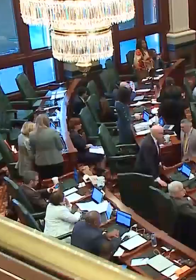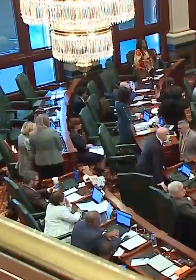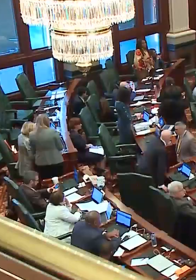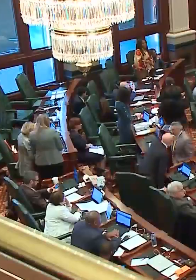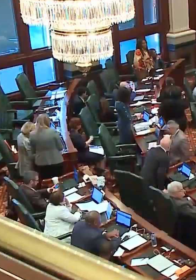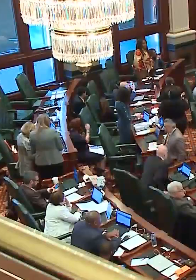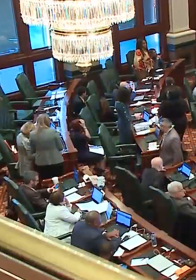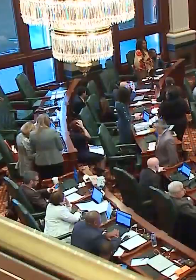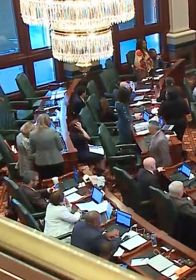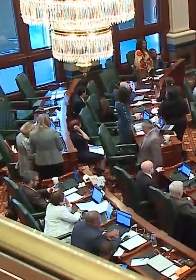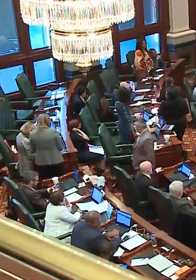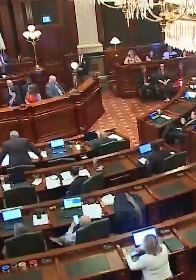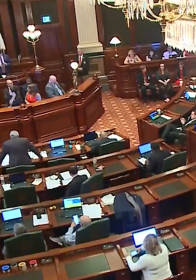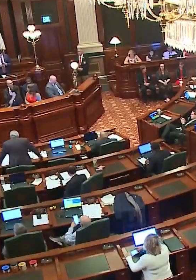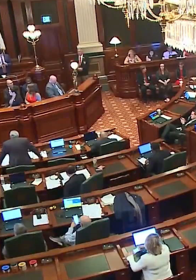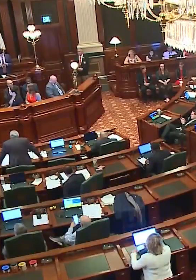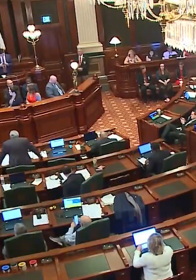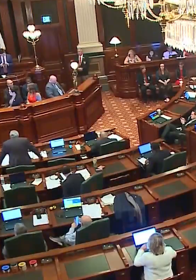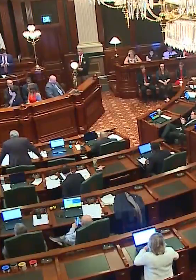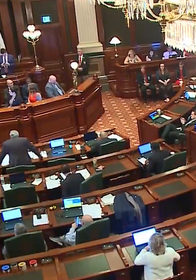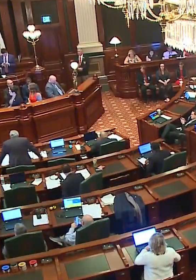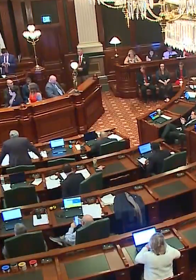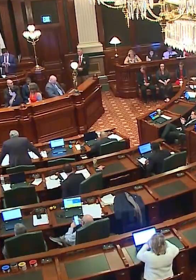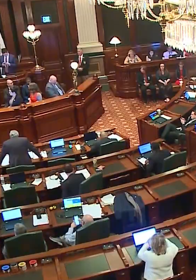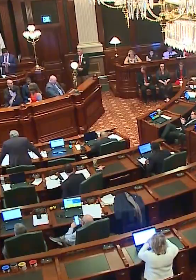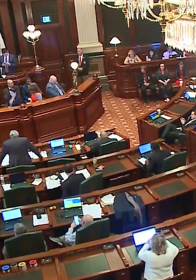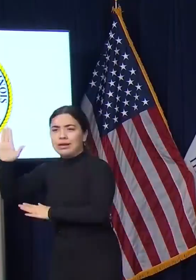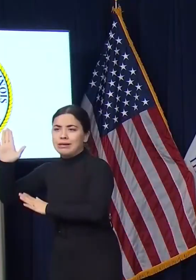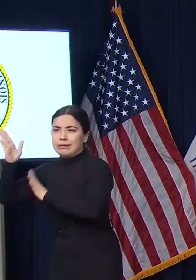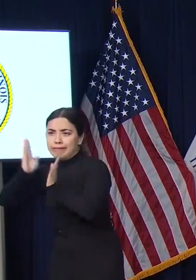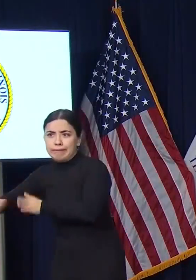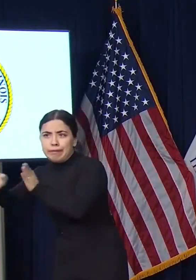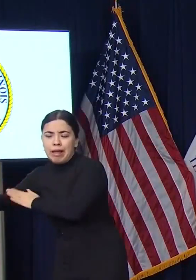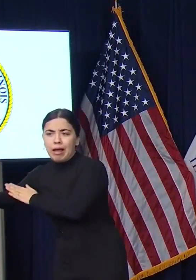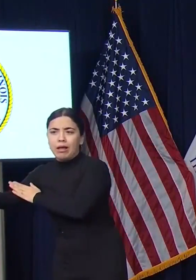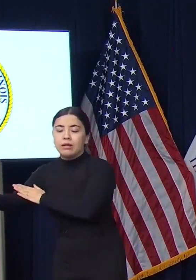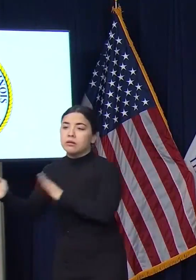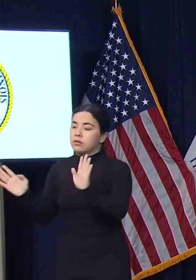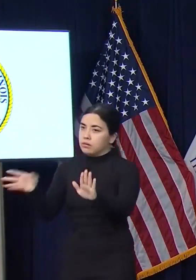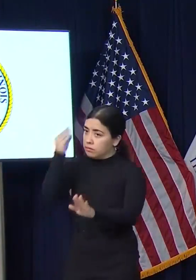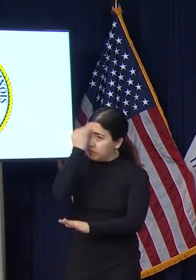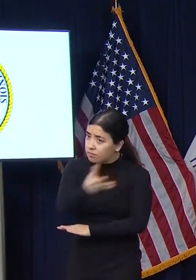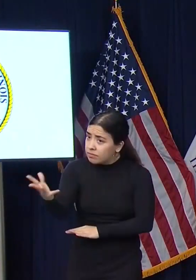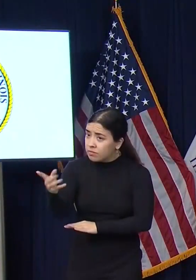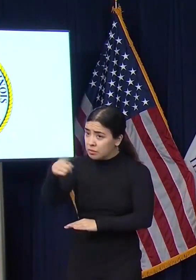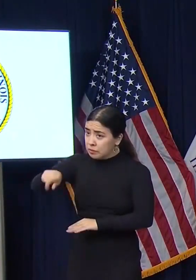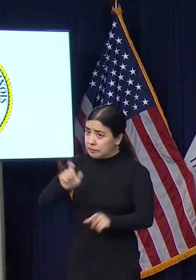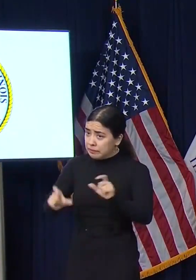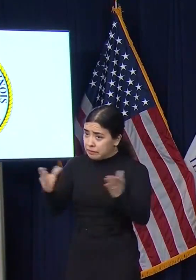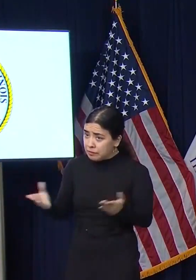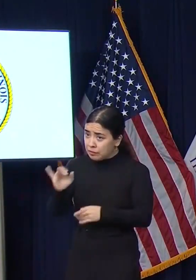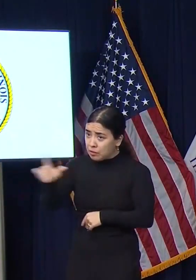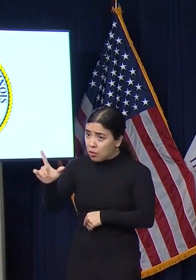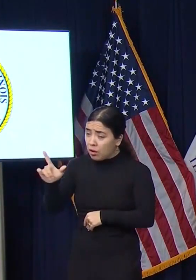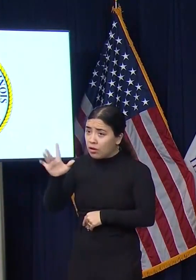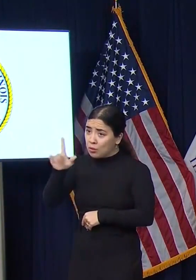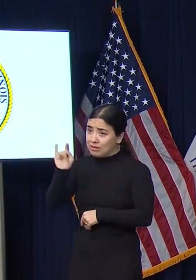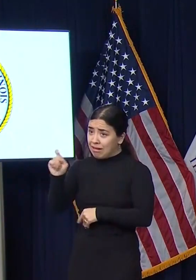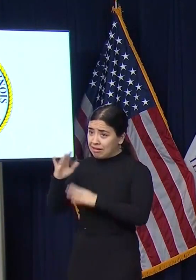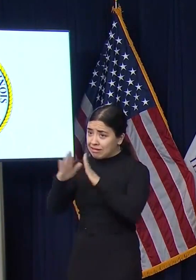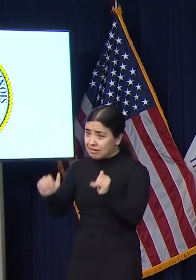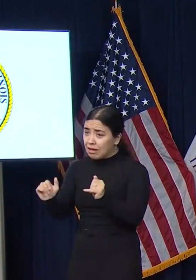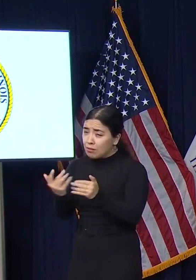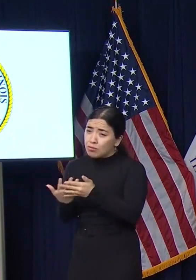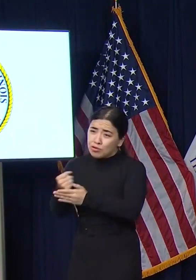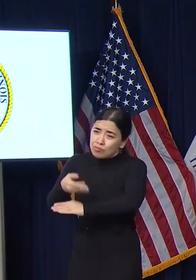increase, and there could be deep budget cuts on the way. Let me just say to the people of Illinois, you deserved a fairer tax system, and